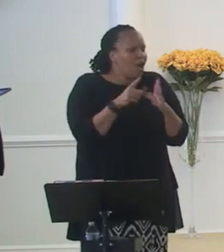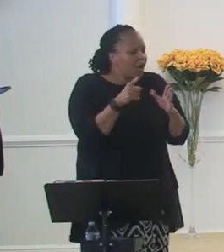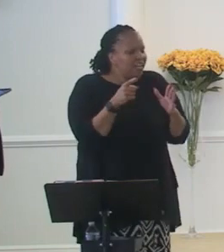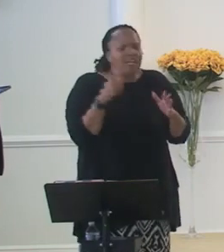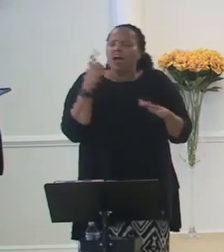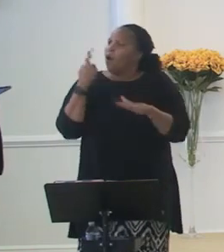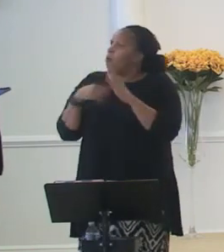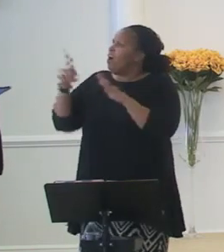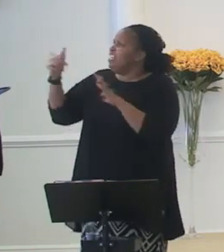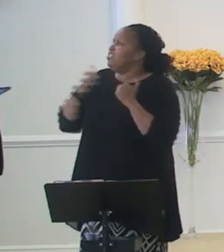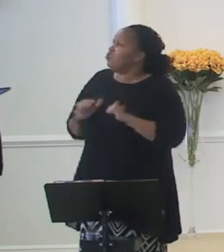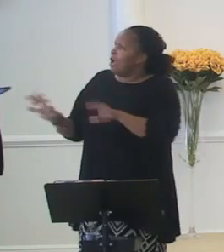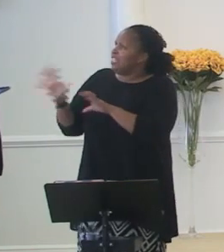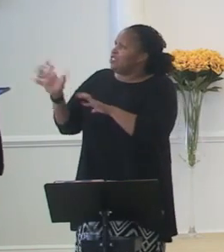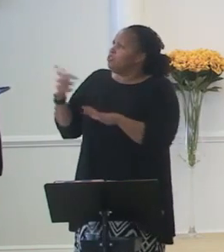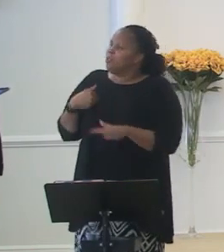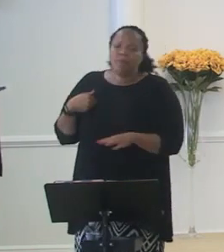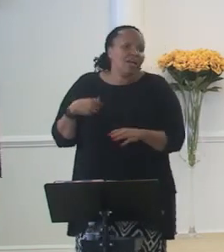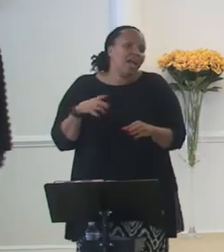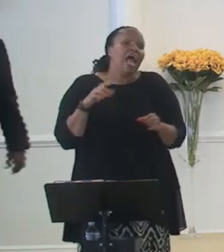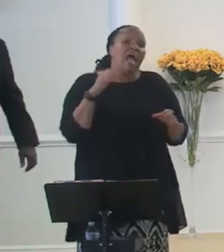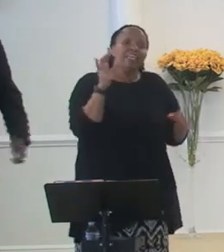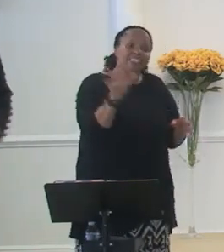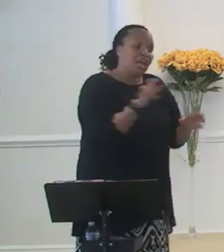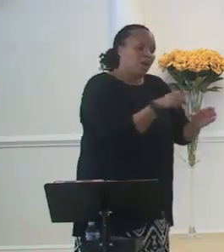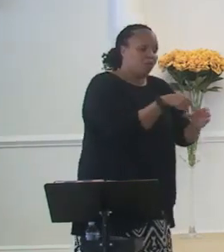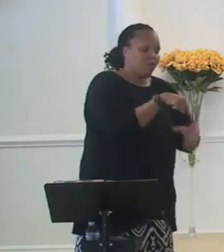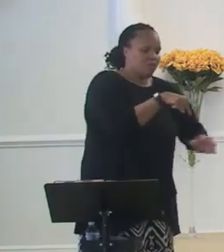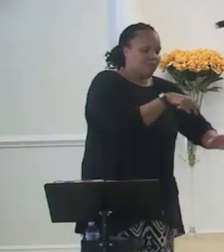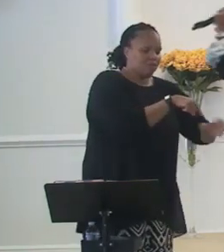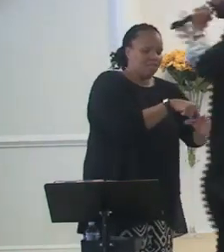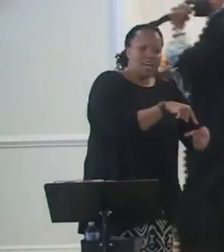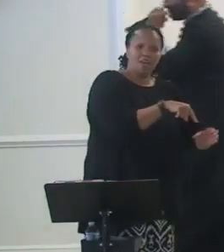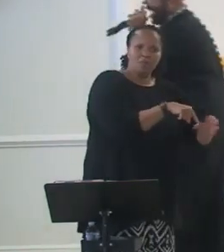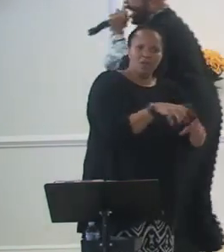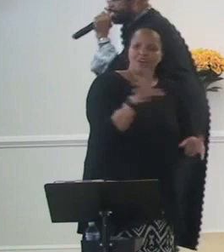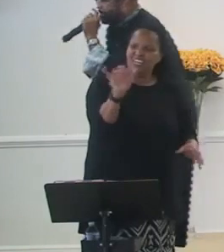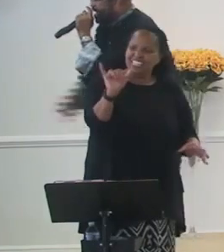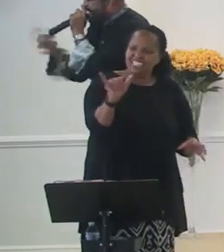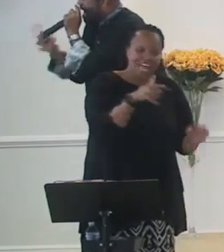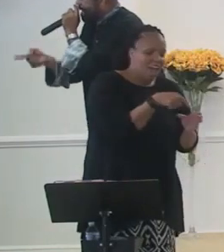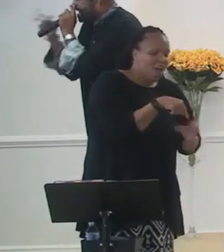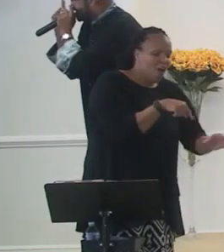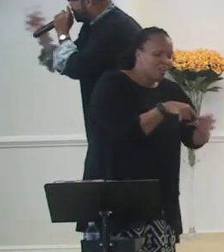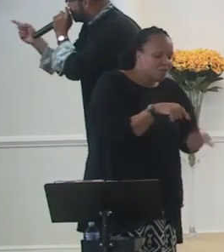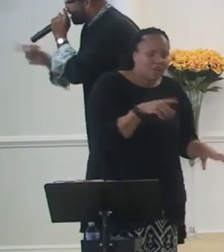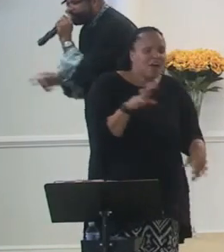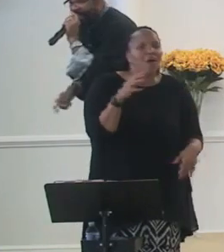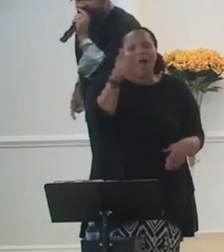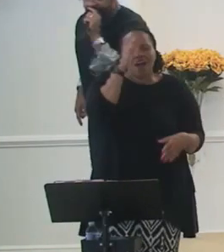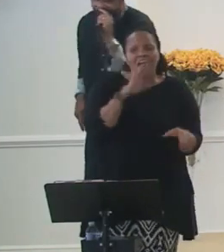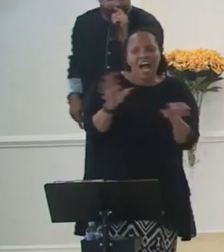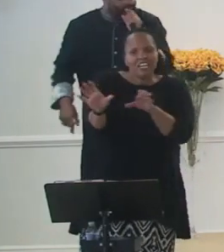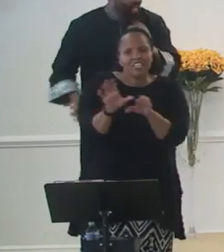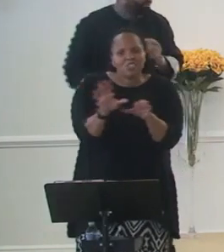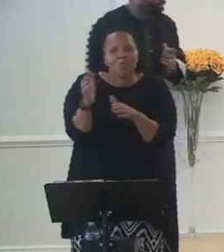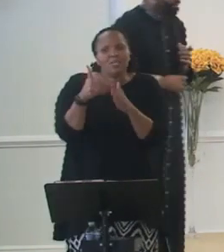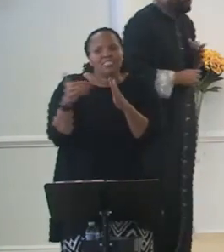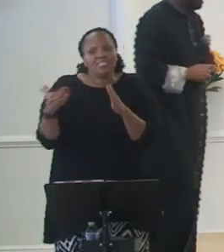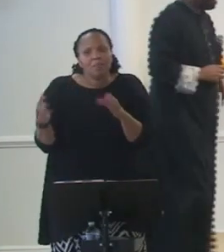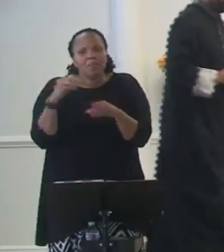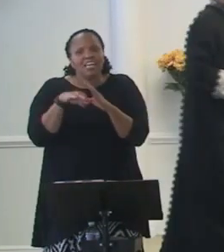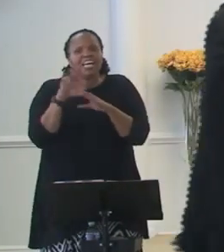to me? Just stay on the wheel. Look at somebody and say, stay on the wheel. Stay on the wheel. And if I made it to the wheel, that means God has to do something in my